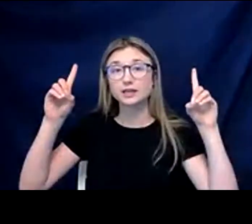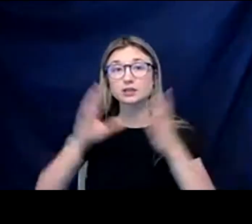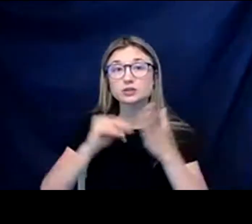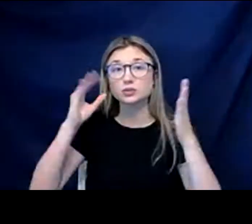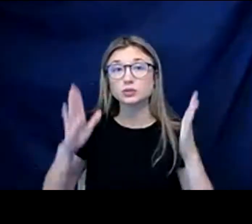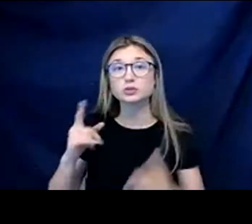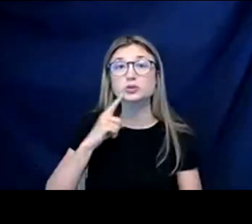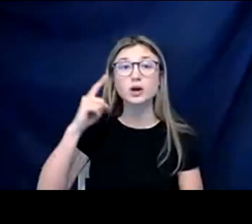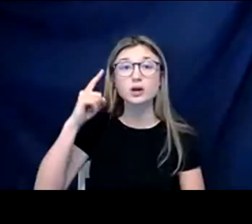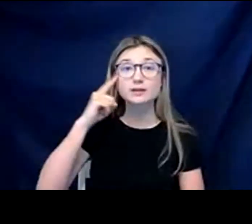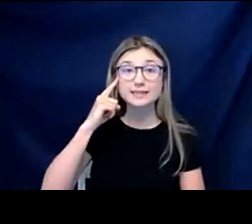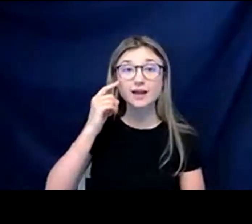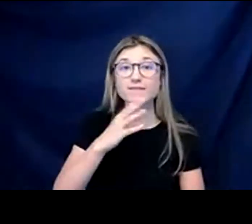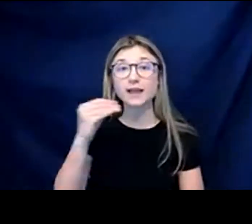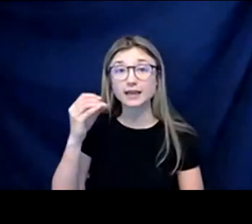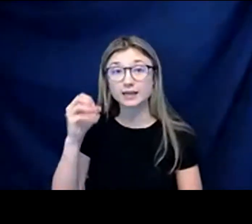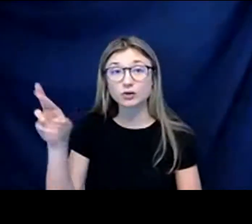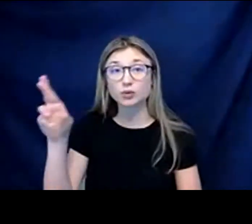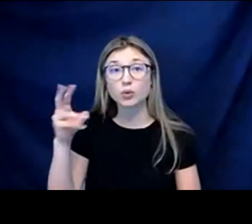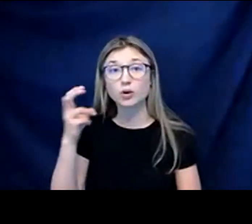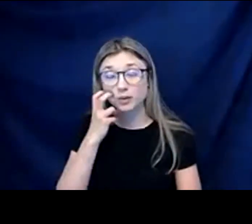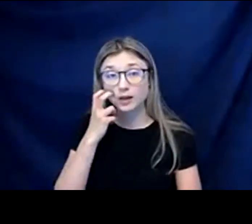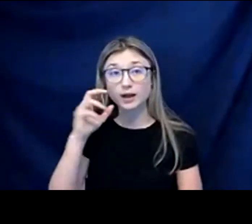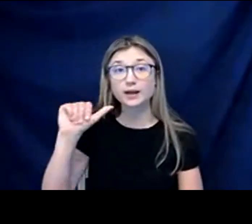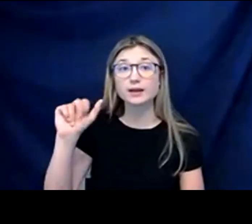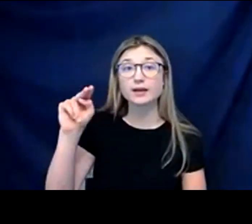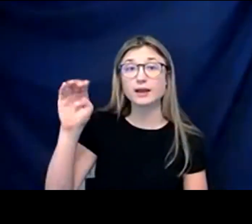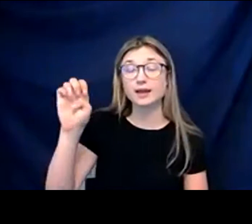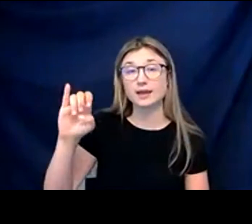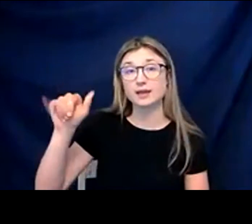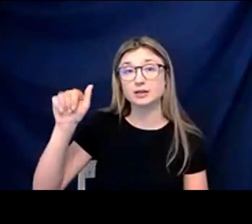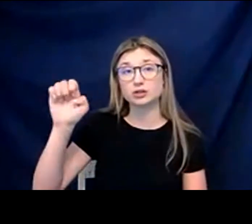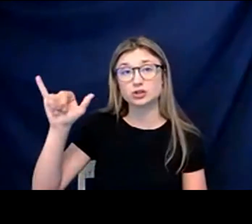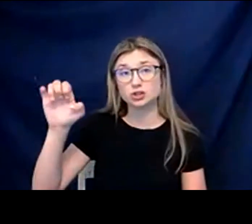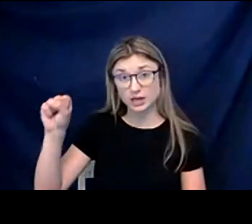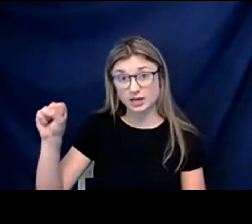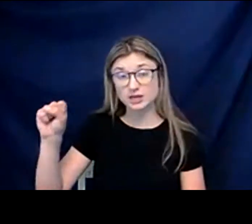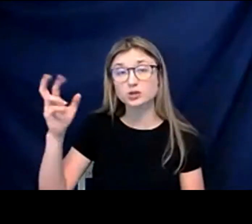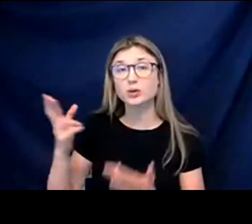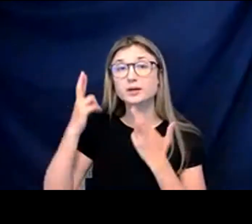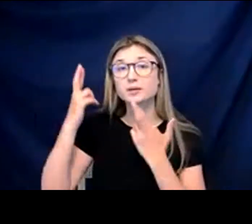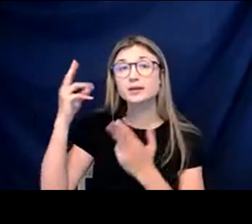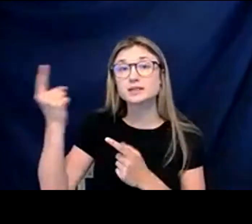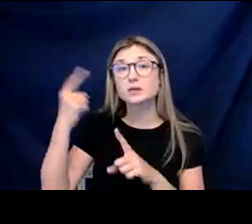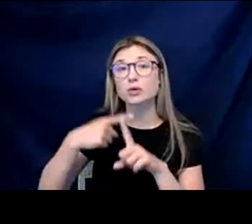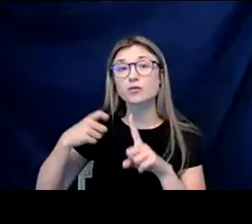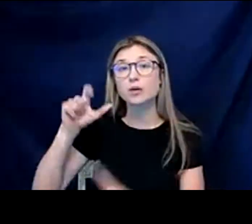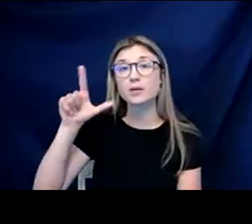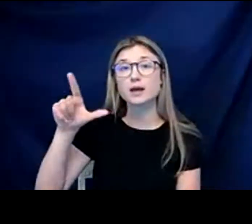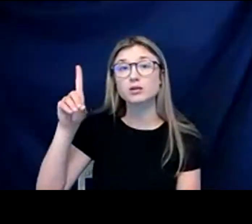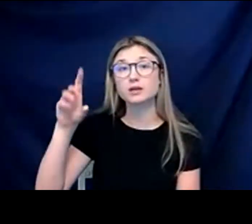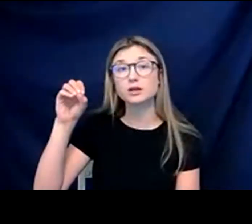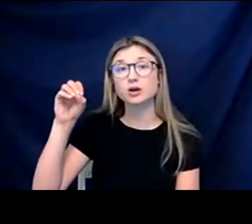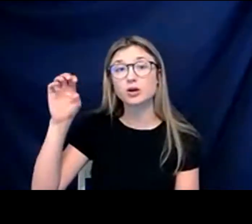blind. And Ann Jays made a recommendation that someone from LDE, Department of Education, would be on